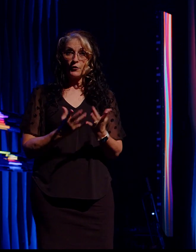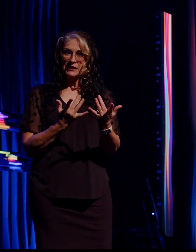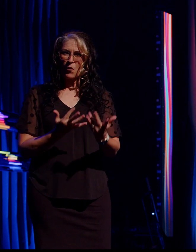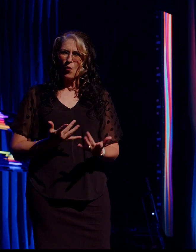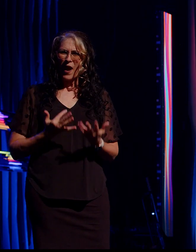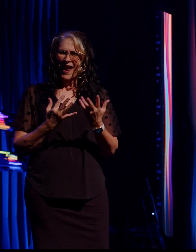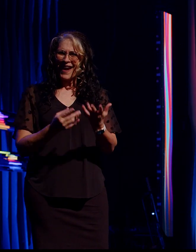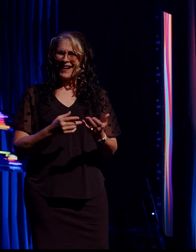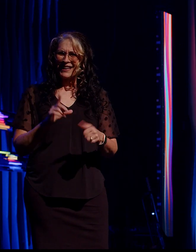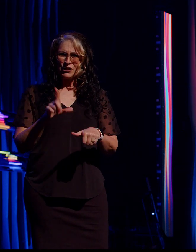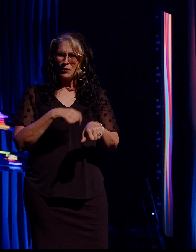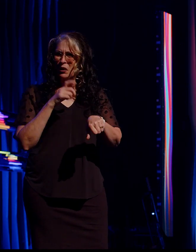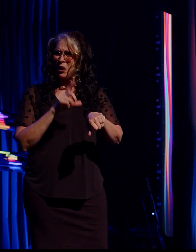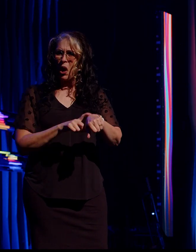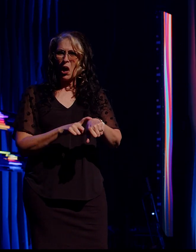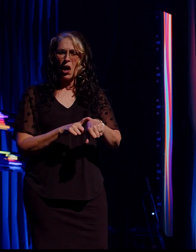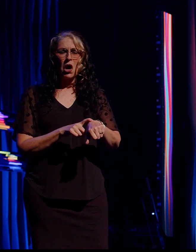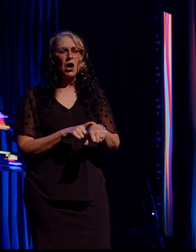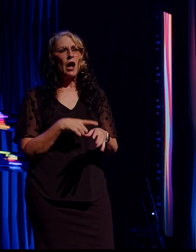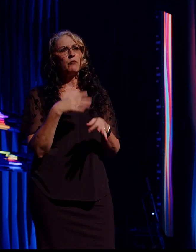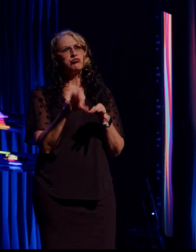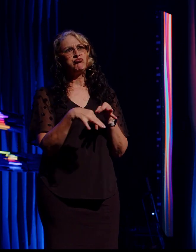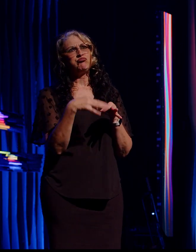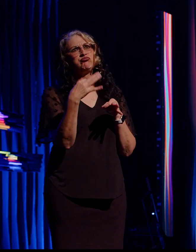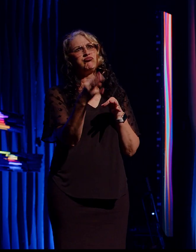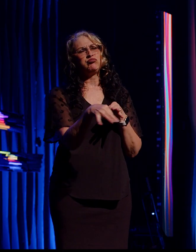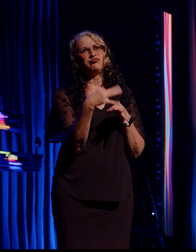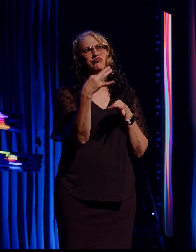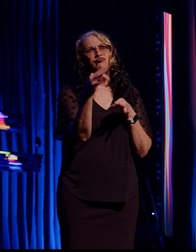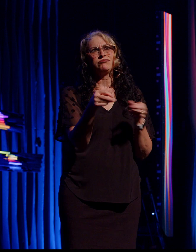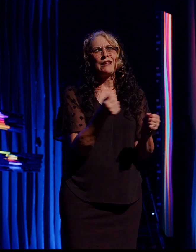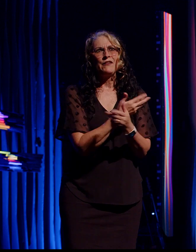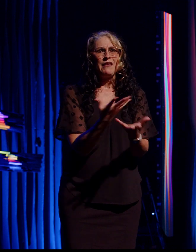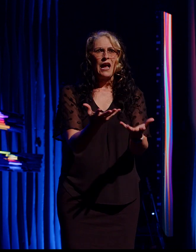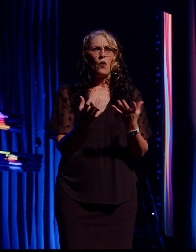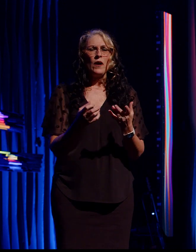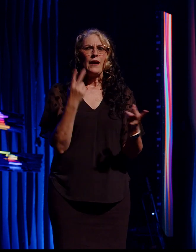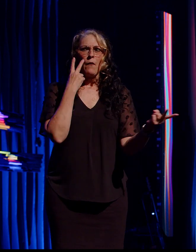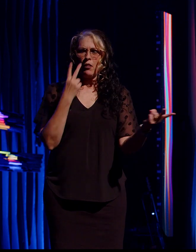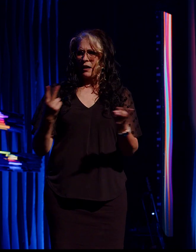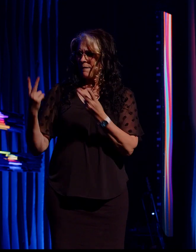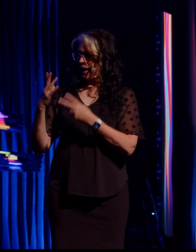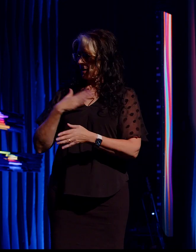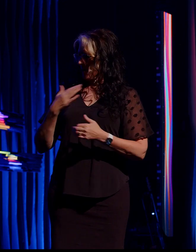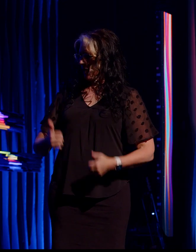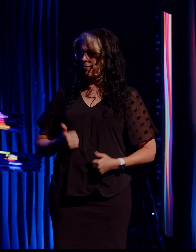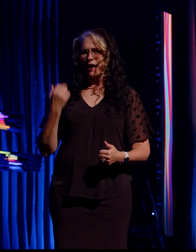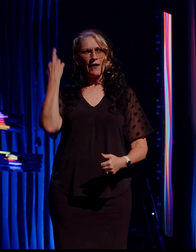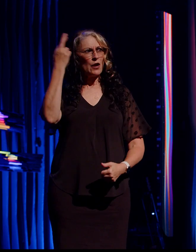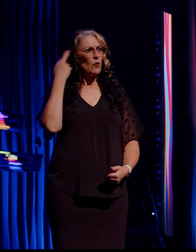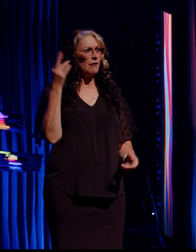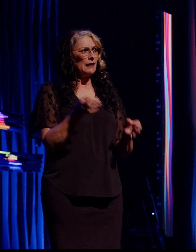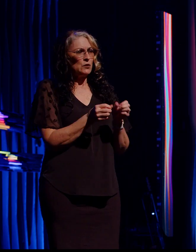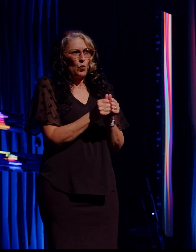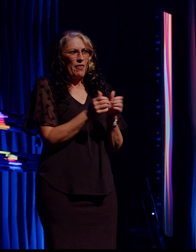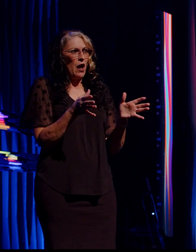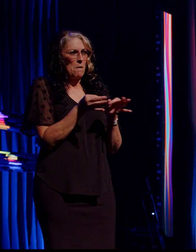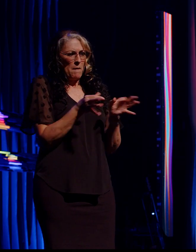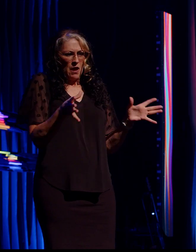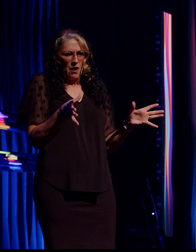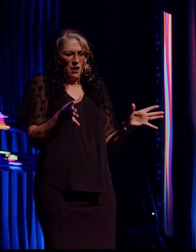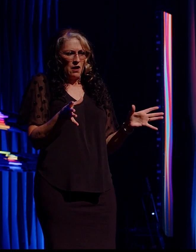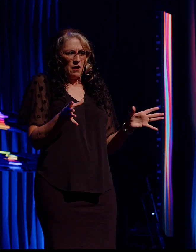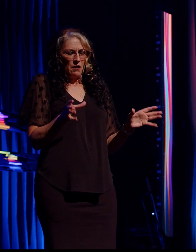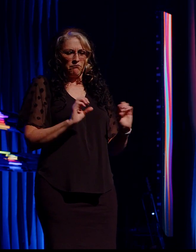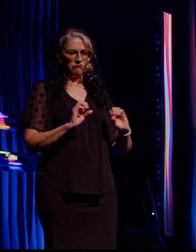too long. He's like, I toiled for everything that I wanted. And now when I look back on my life, I've realized that it's meaningless. So there's nothing